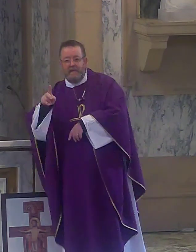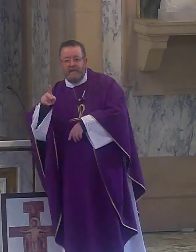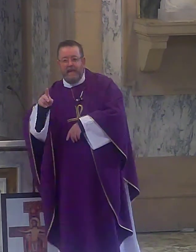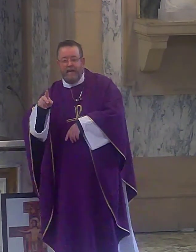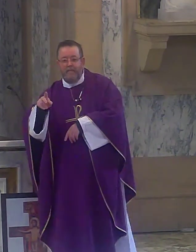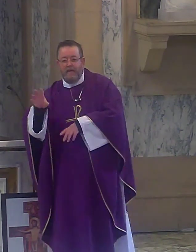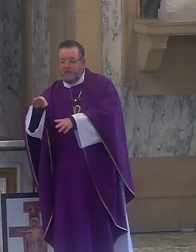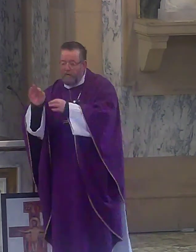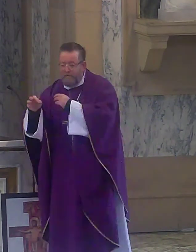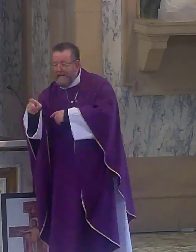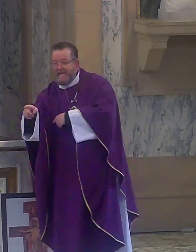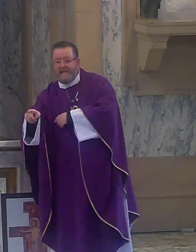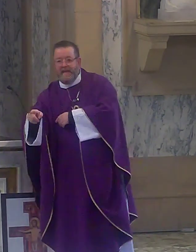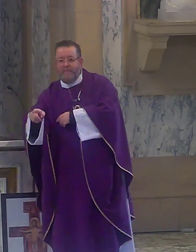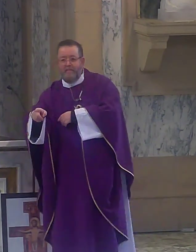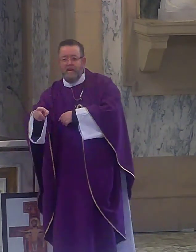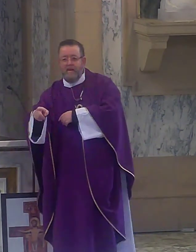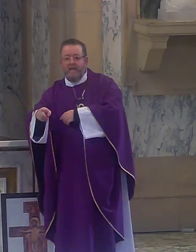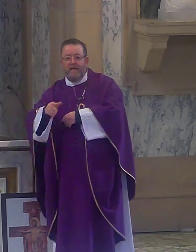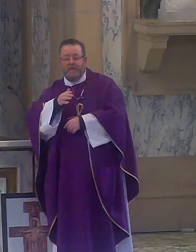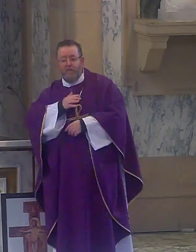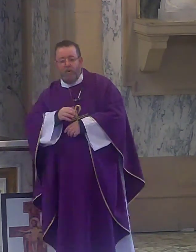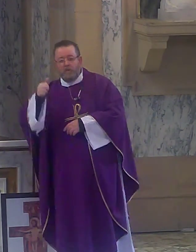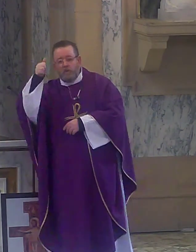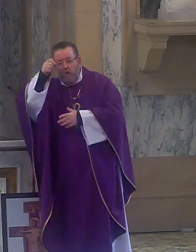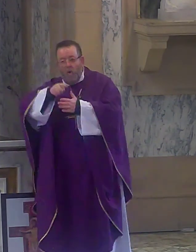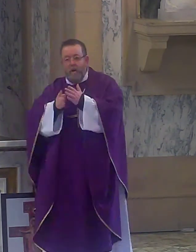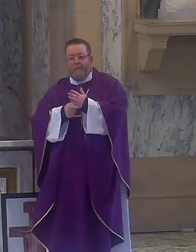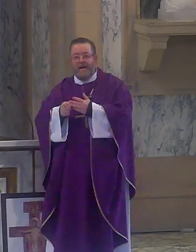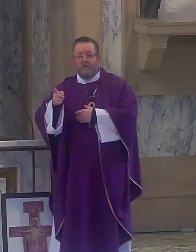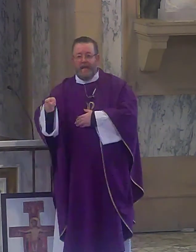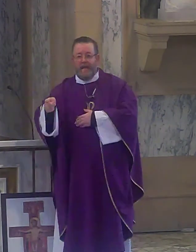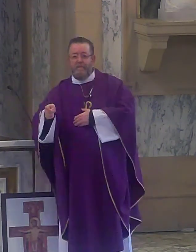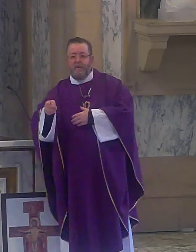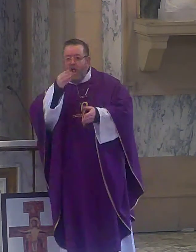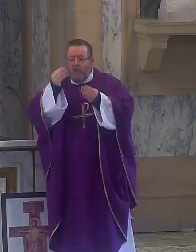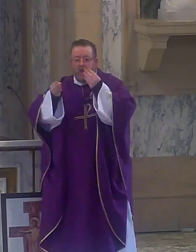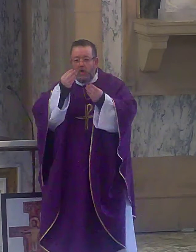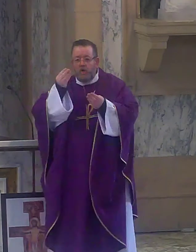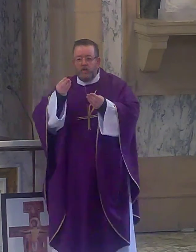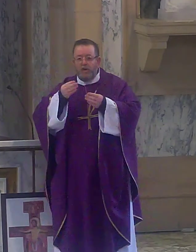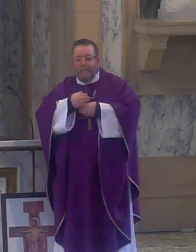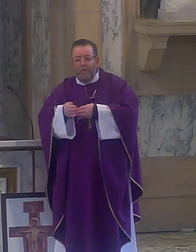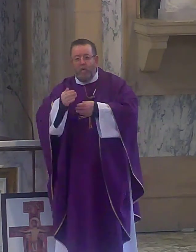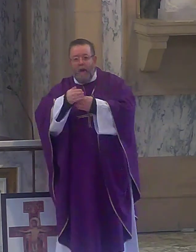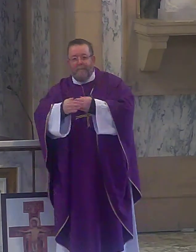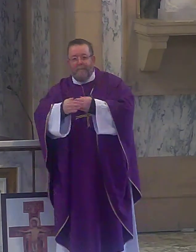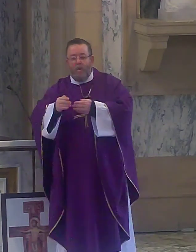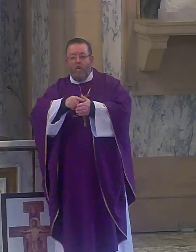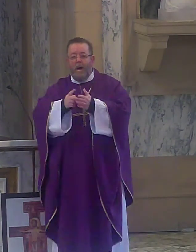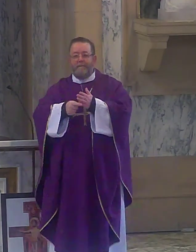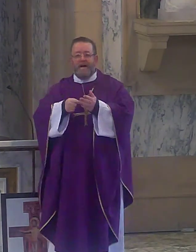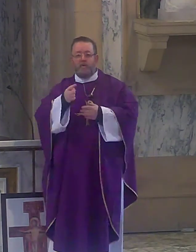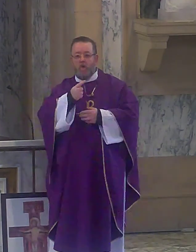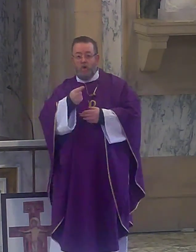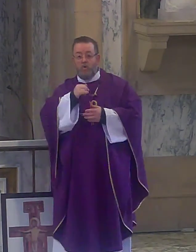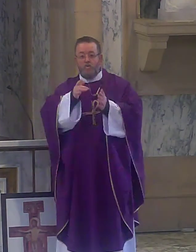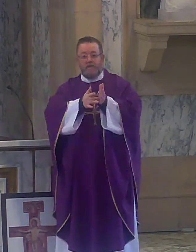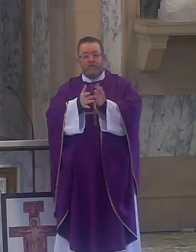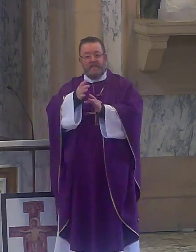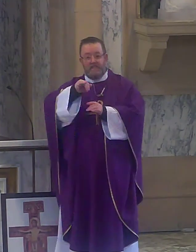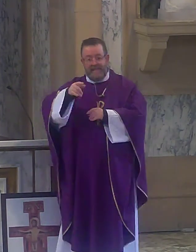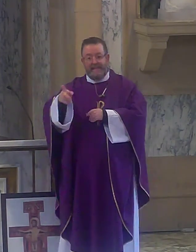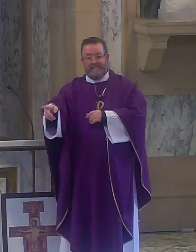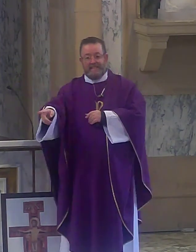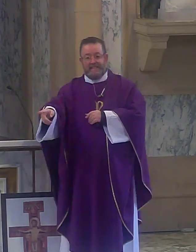see him to find him they want to know about him learn more and more about who